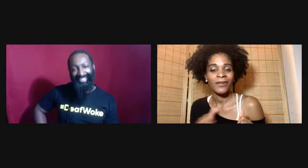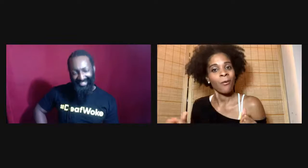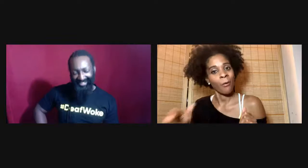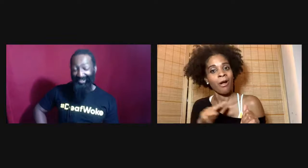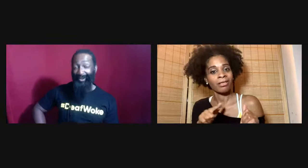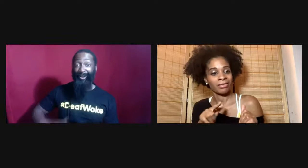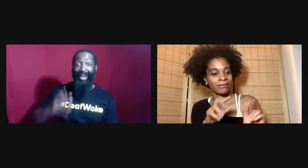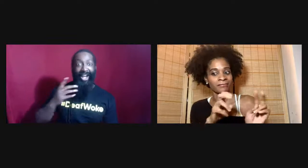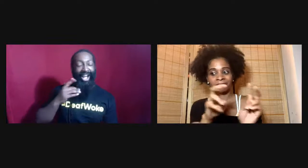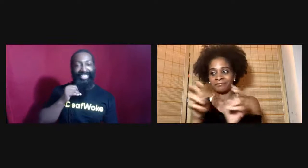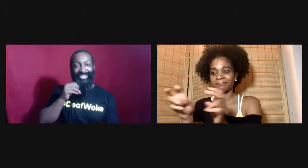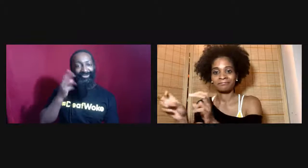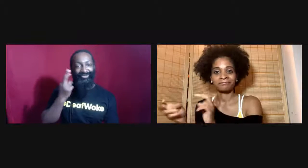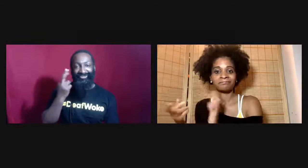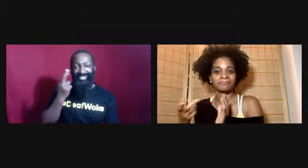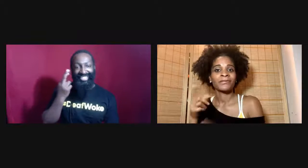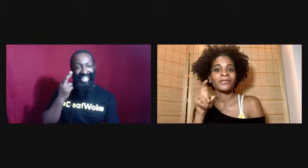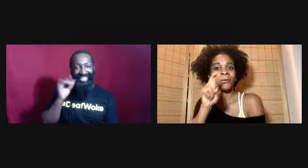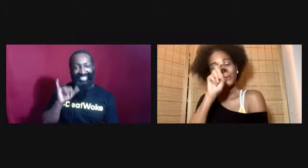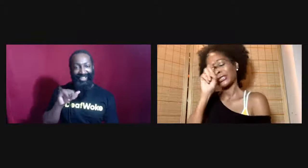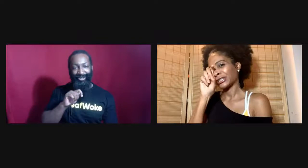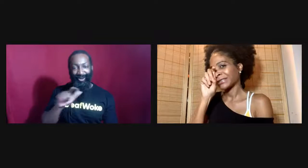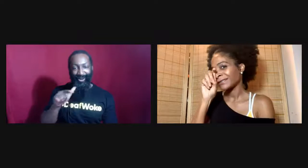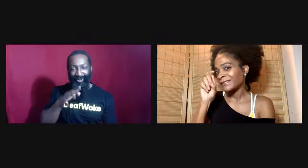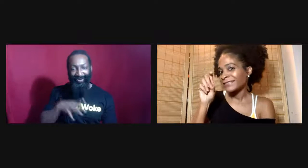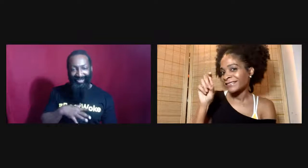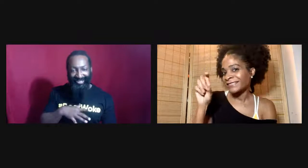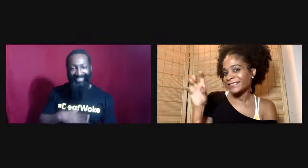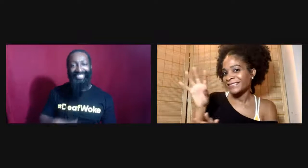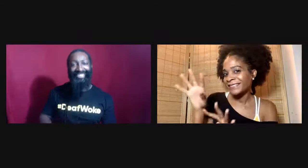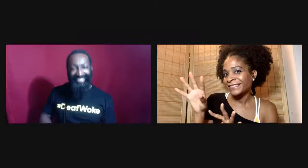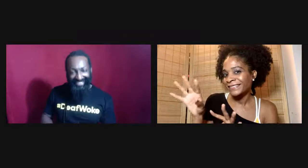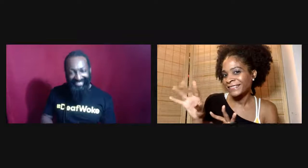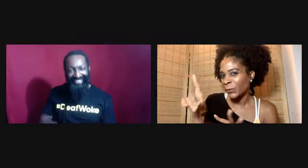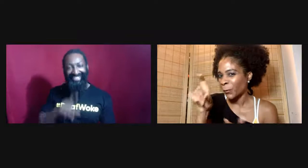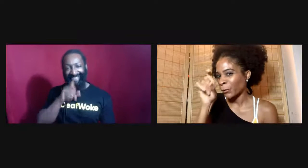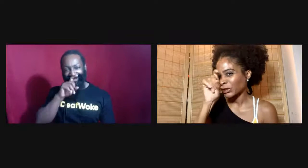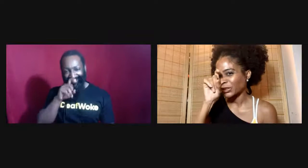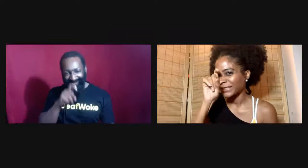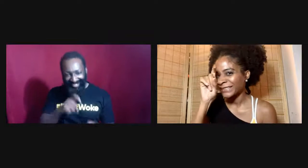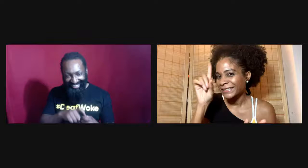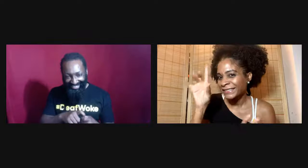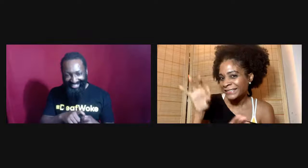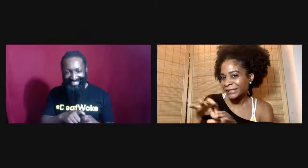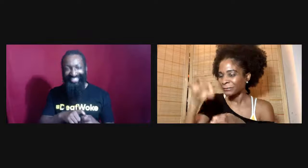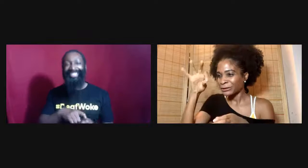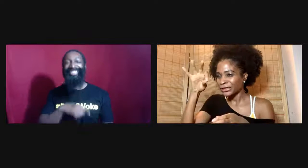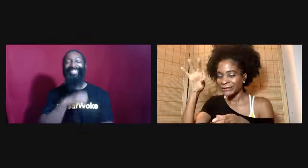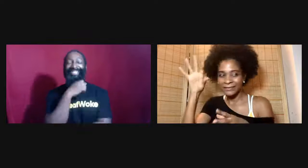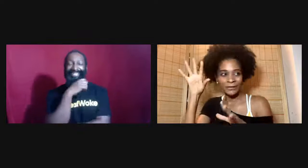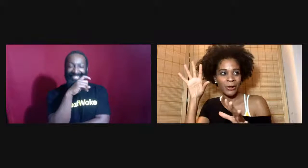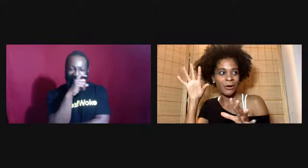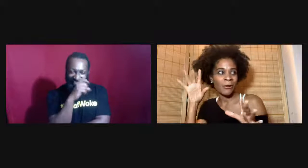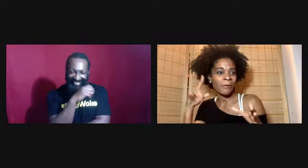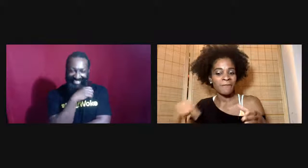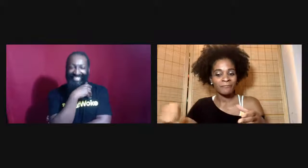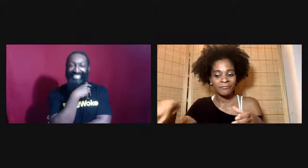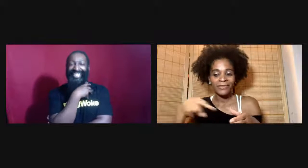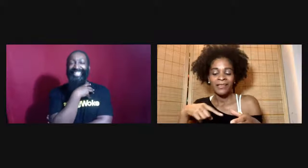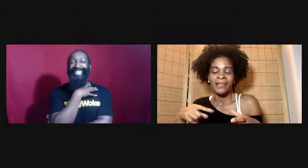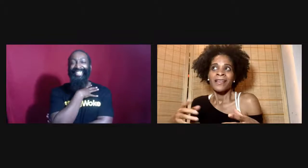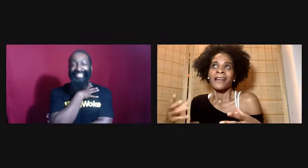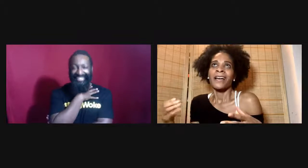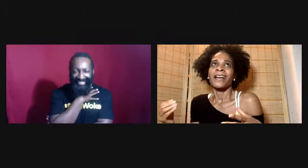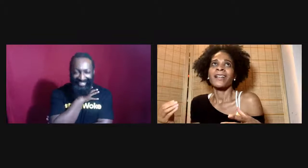roles for all deaf women. Oh, I didn't realize that. You know, some witches roles,